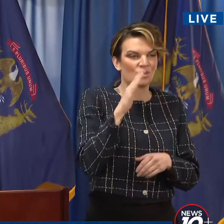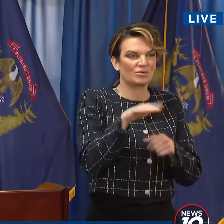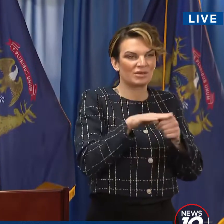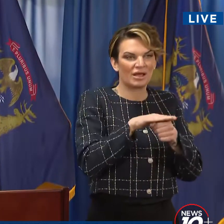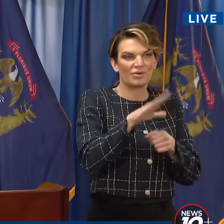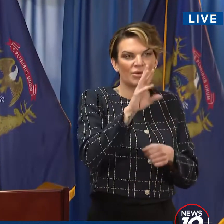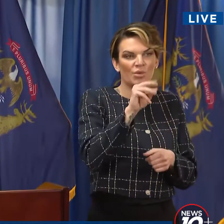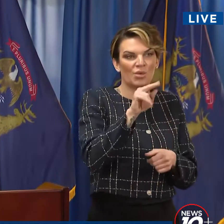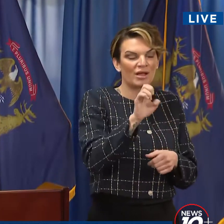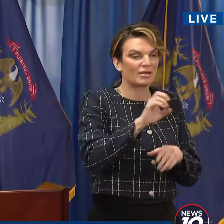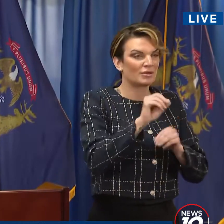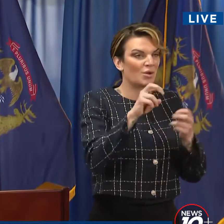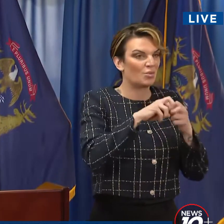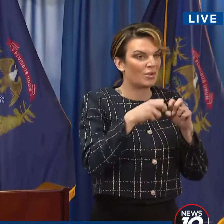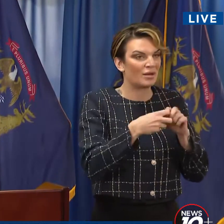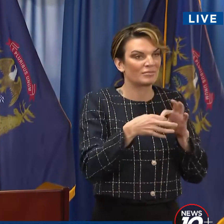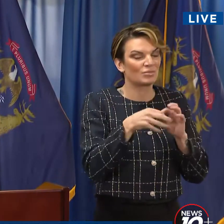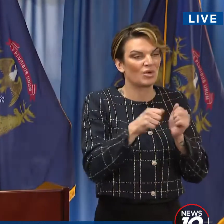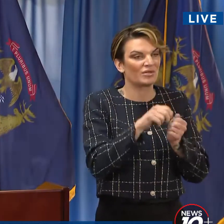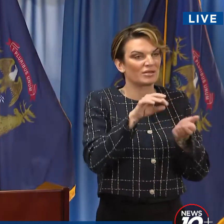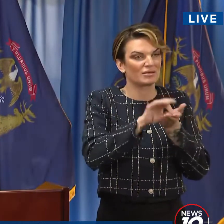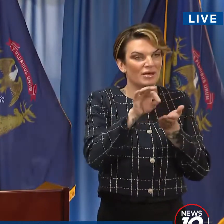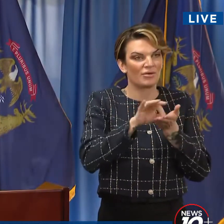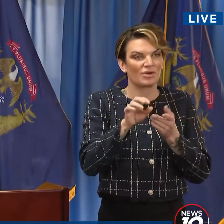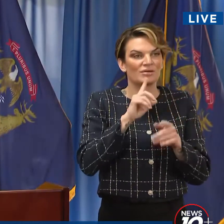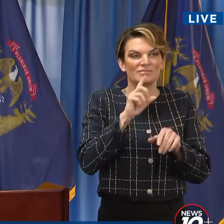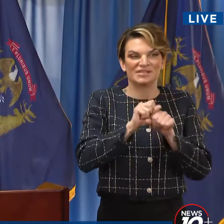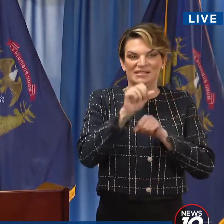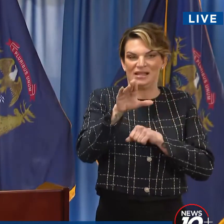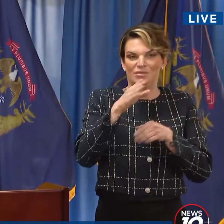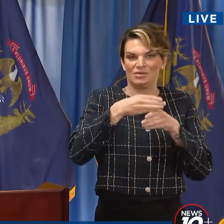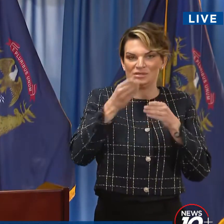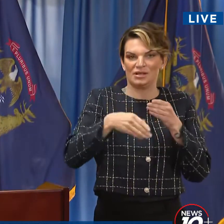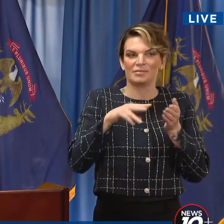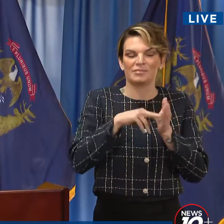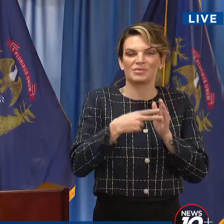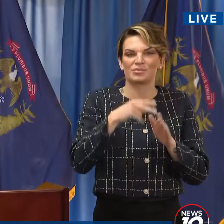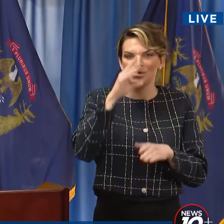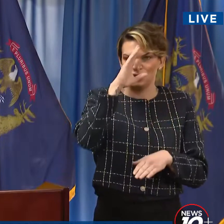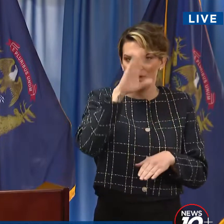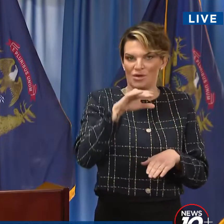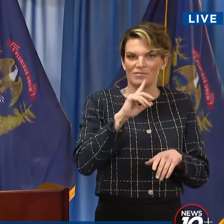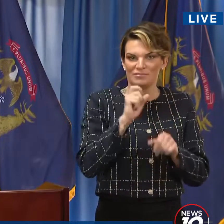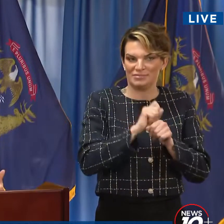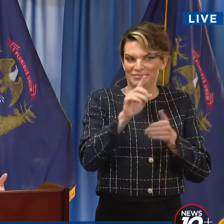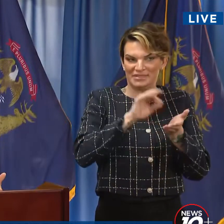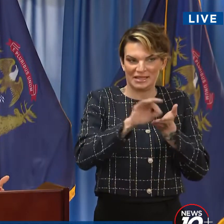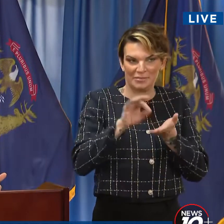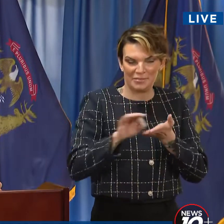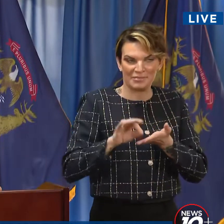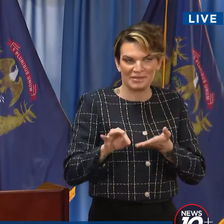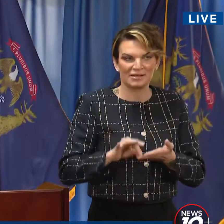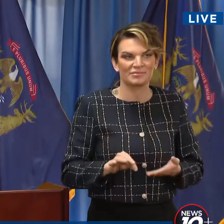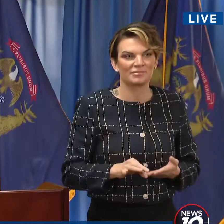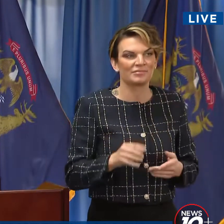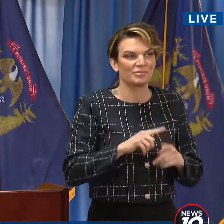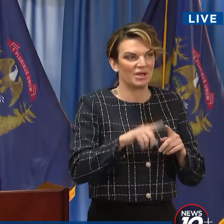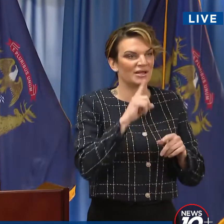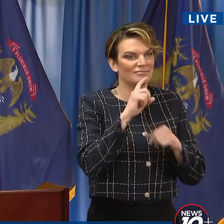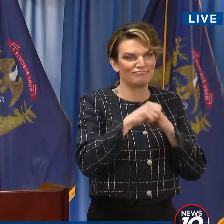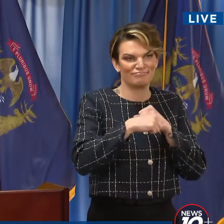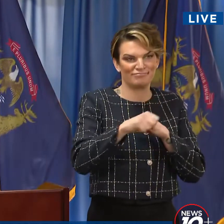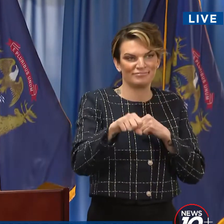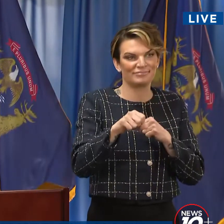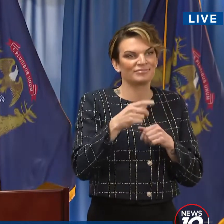no problems with counting or transmitting those results, and that's why we knew things had been tabulated. But it did take a very long time to get the data